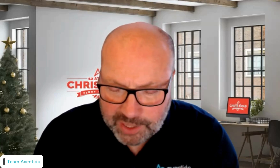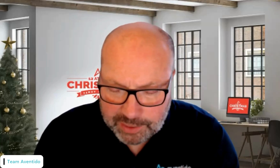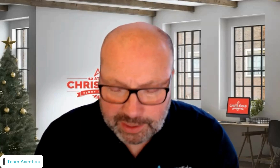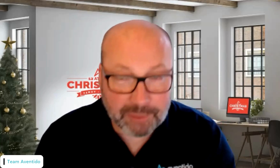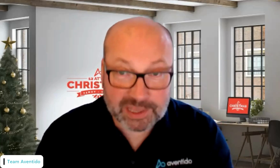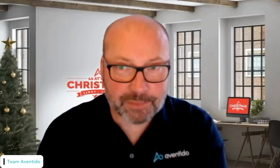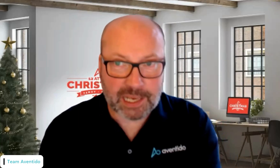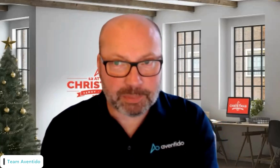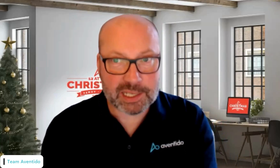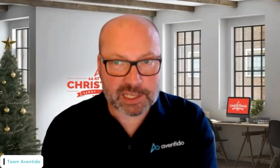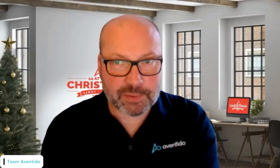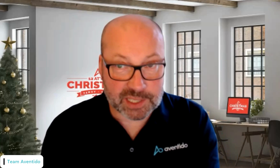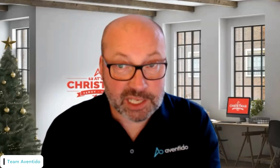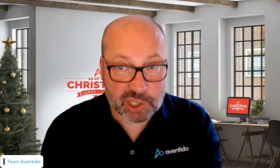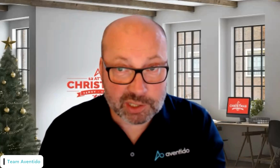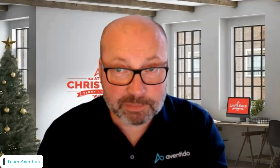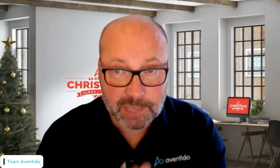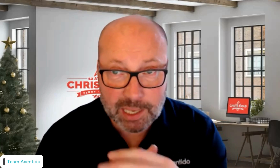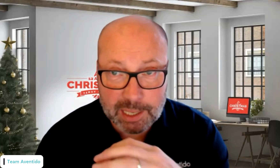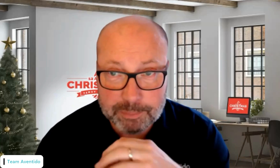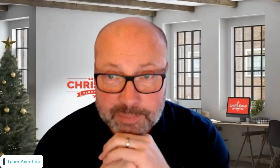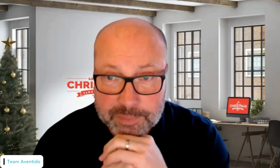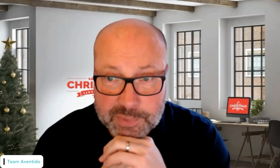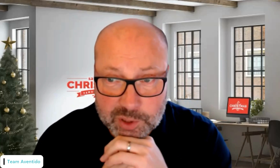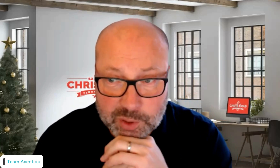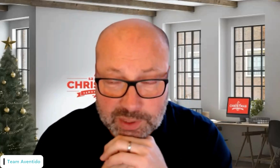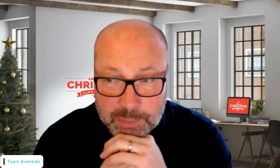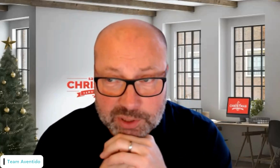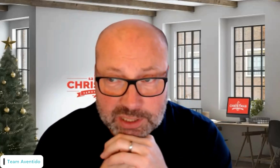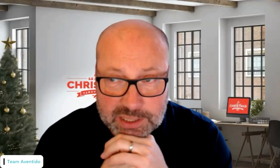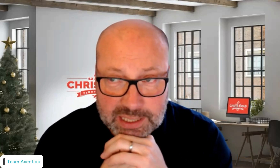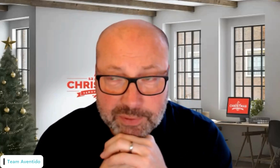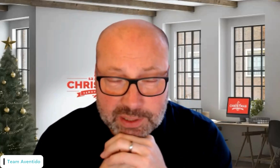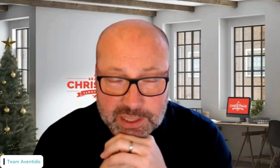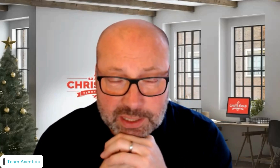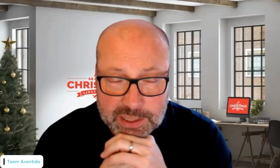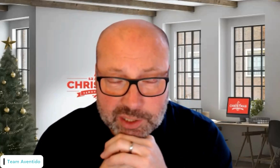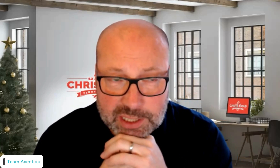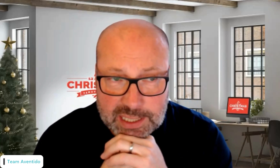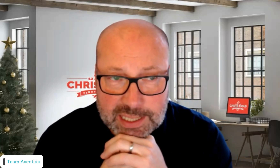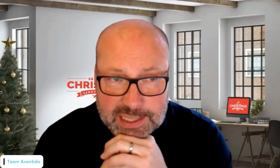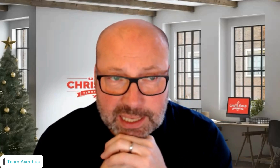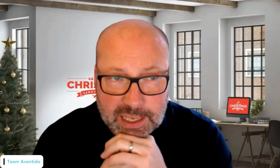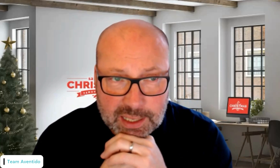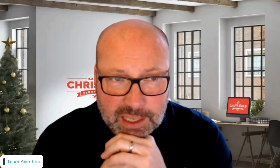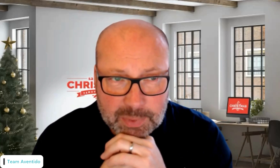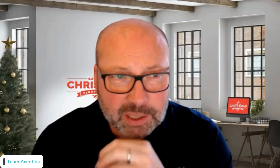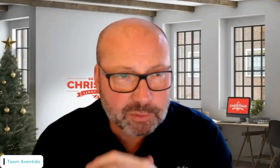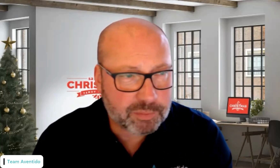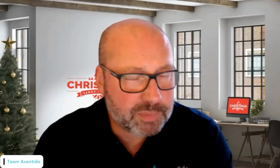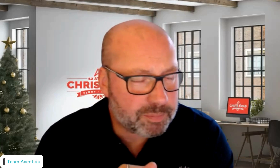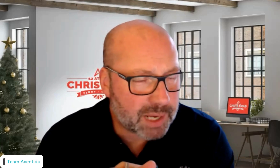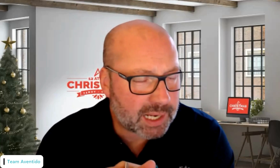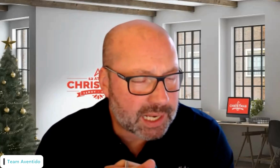having the availability of the teachers to enable to deliver the GCSE. I mean, back in,